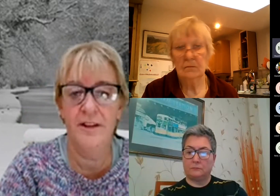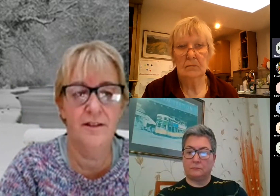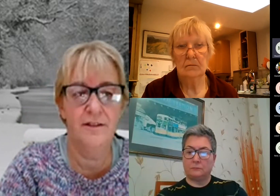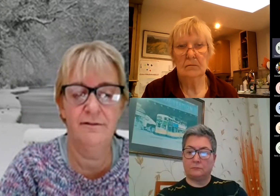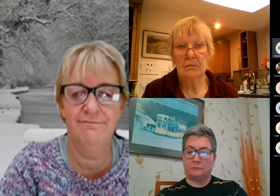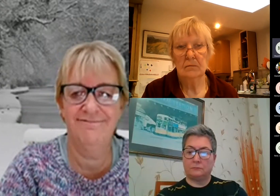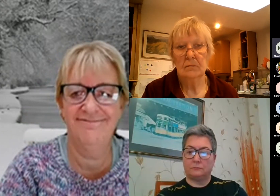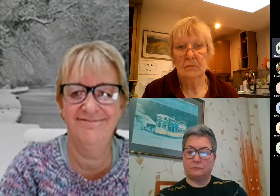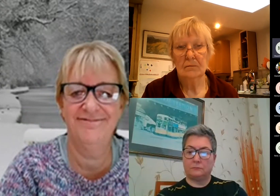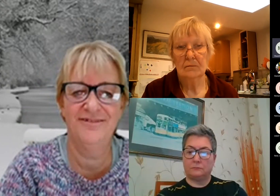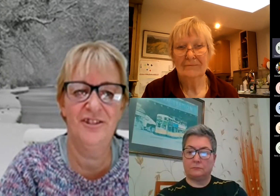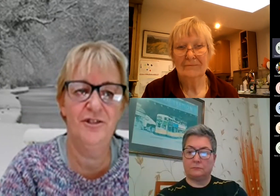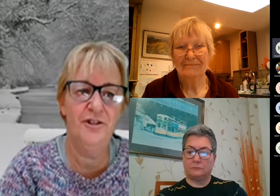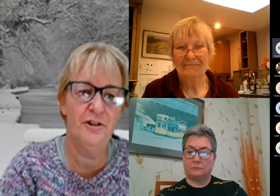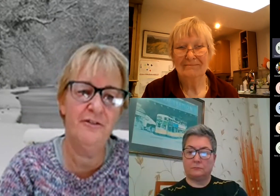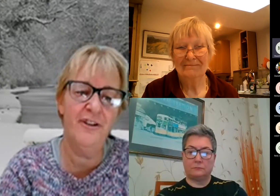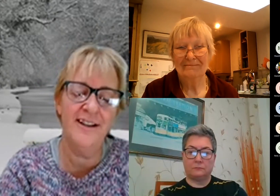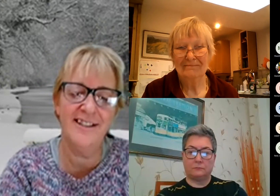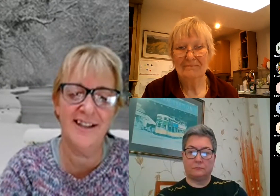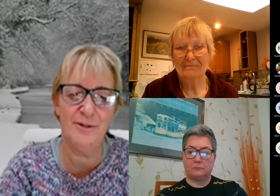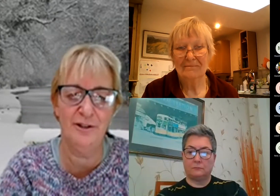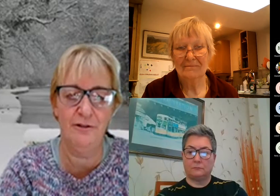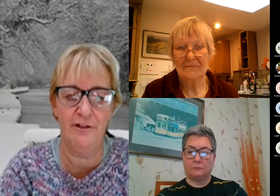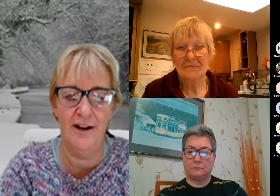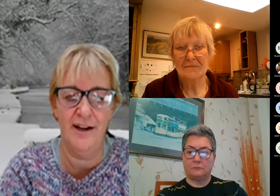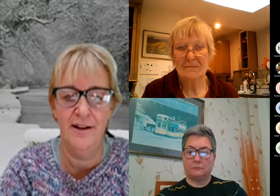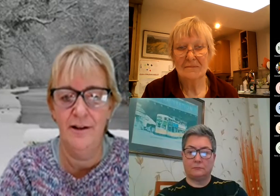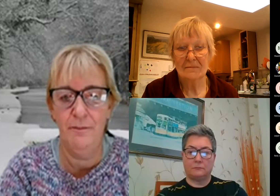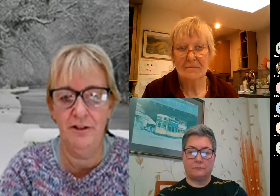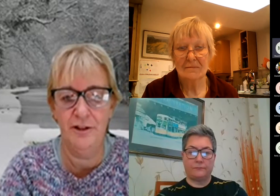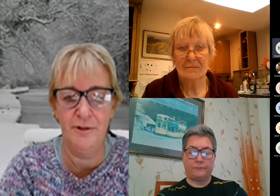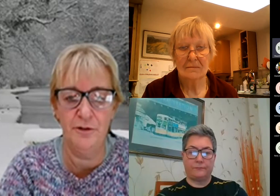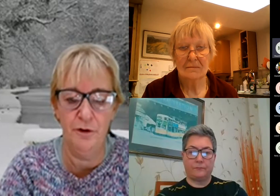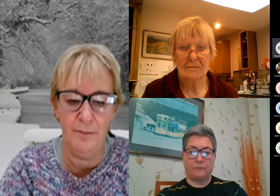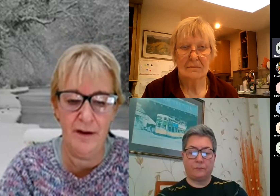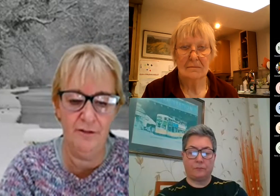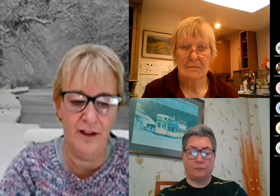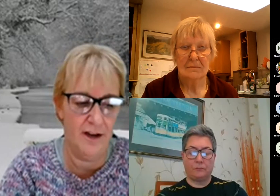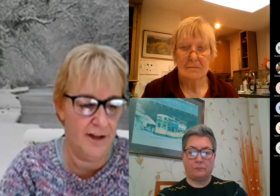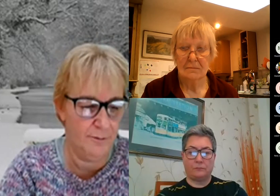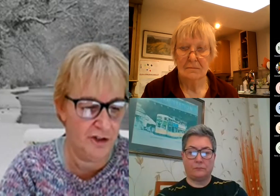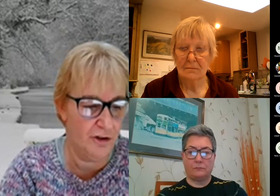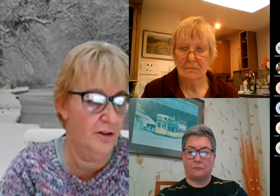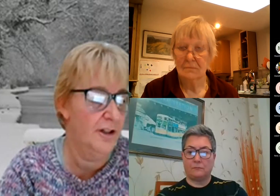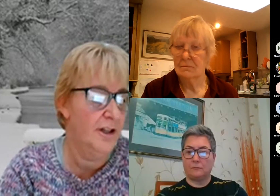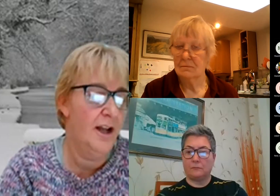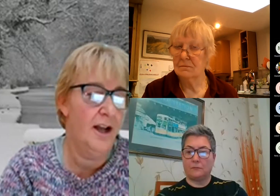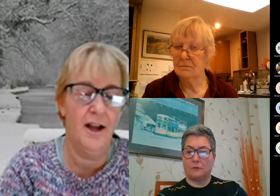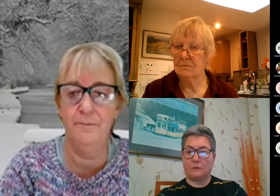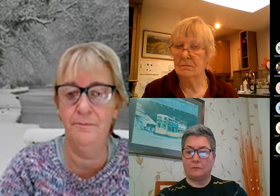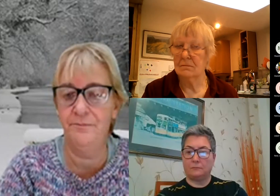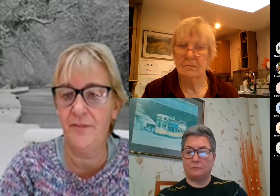you know, it is what it is. Your advice is absolutely fine, Malcolm. Don't worry about that. And I'm